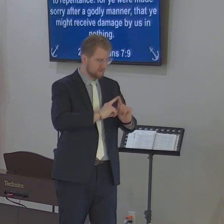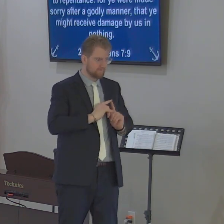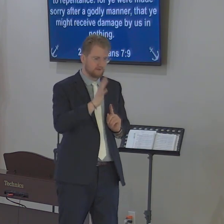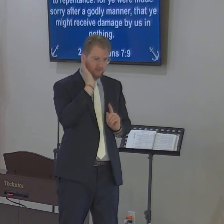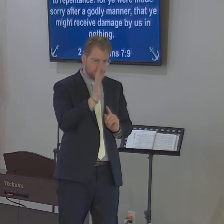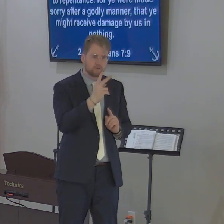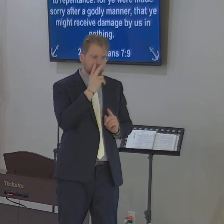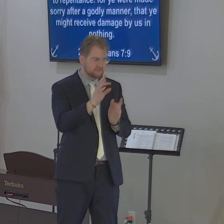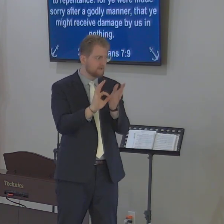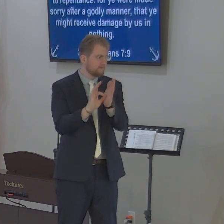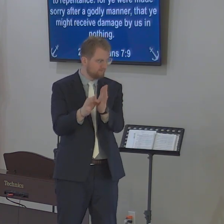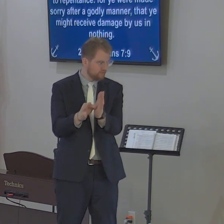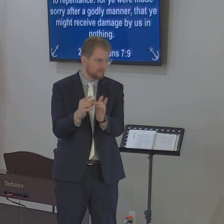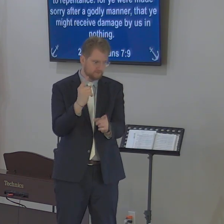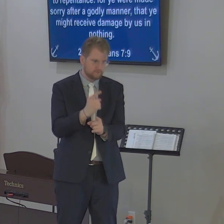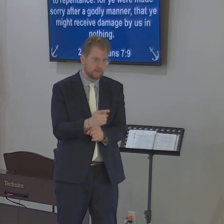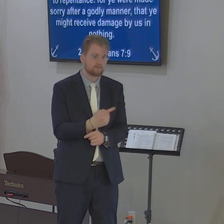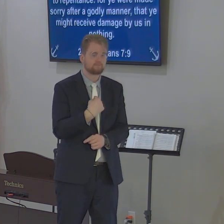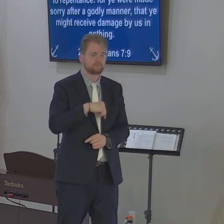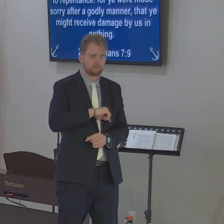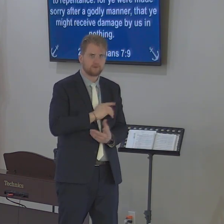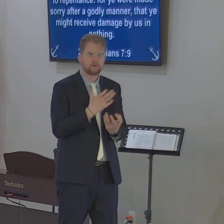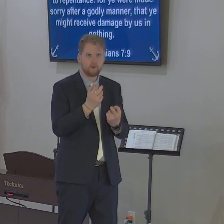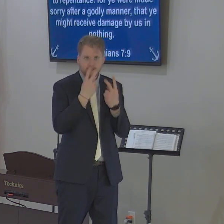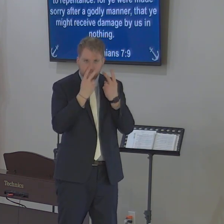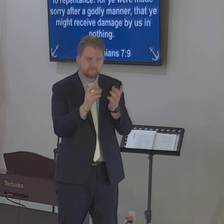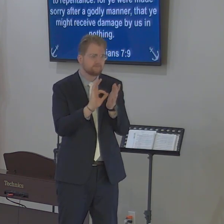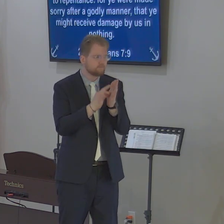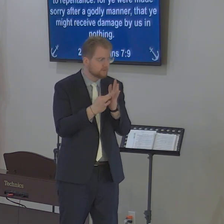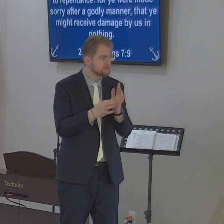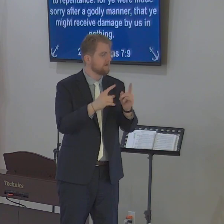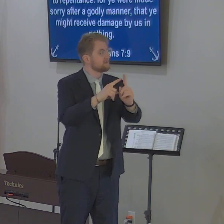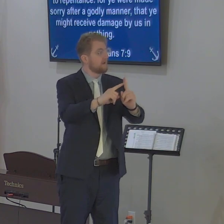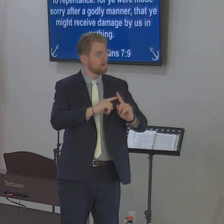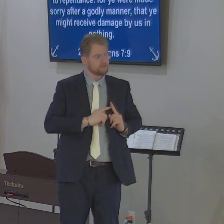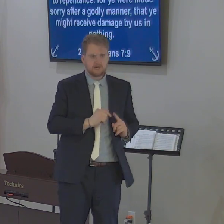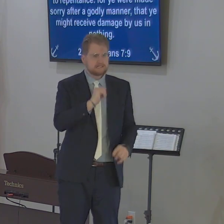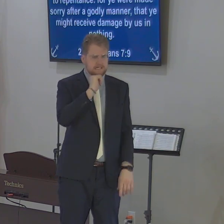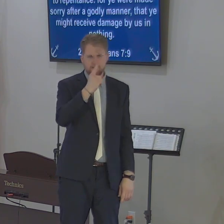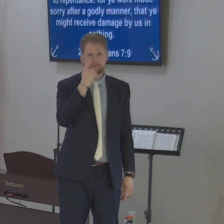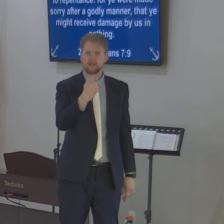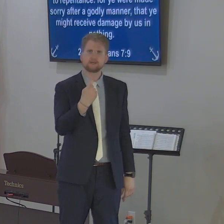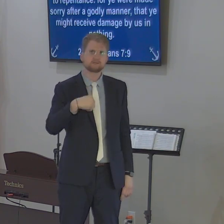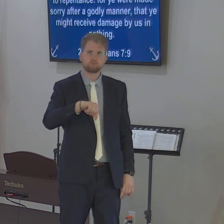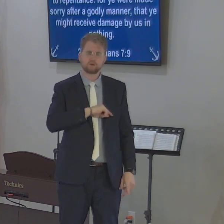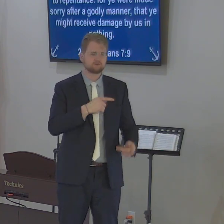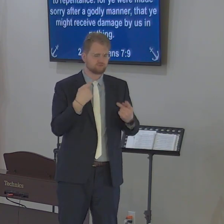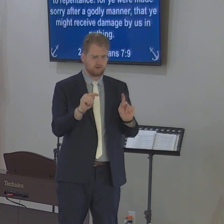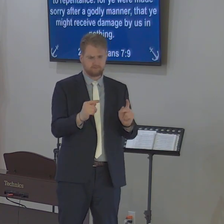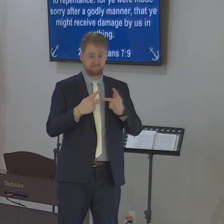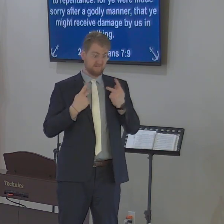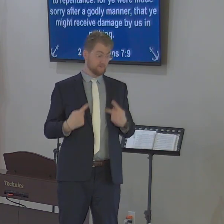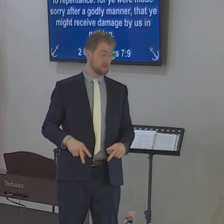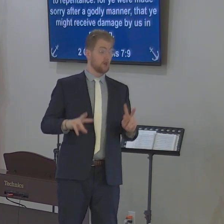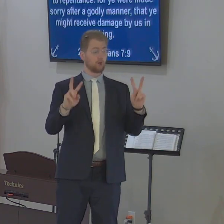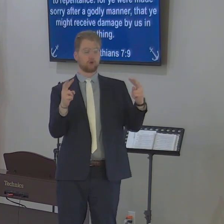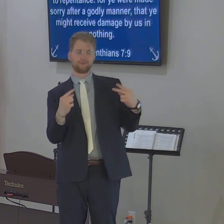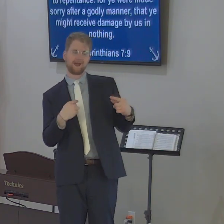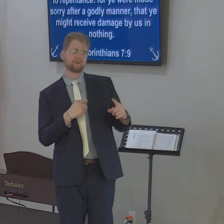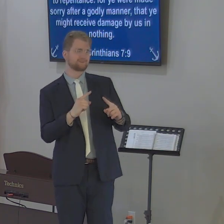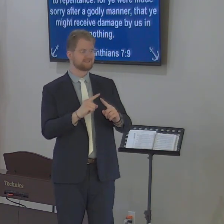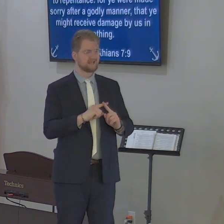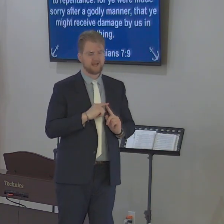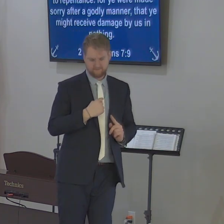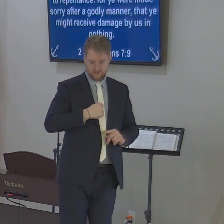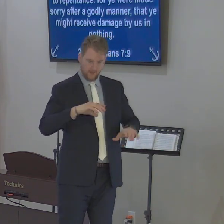things with who we are, right? We want to see some fruits of that salvation, not because we're trying to be Pharisees, but I'll be honest with you, my heart